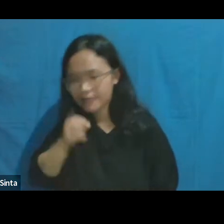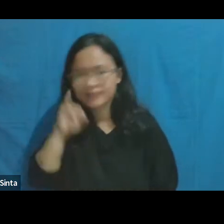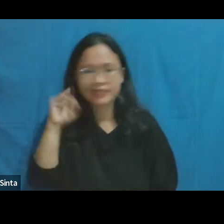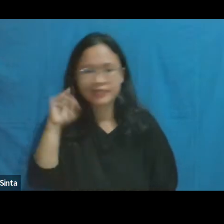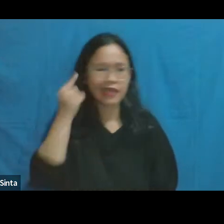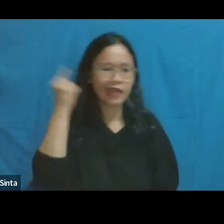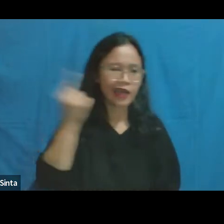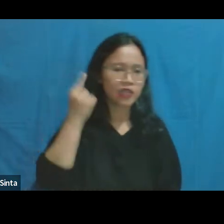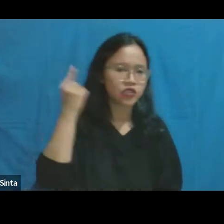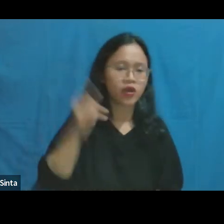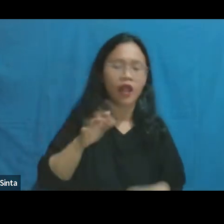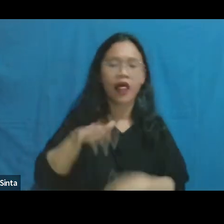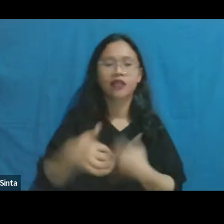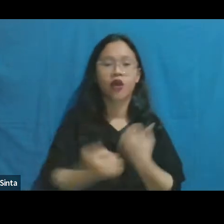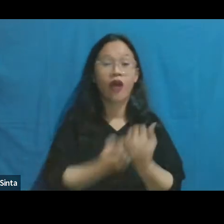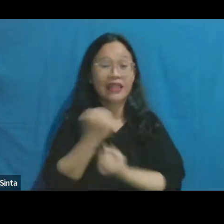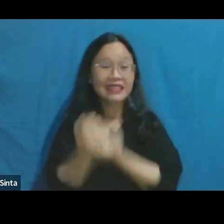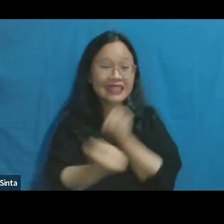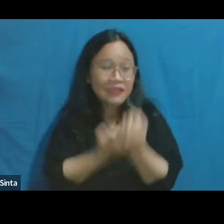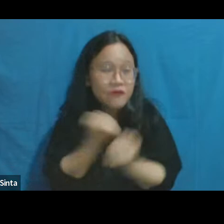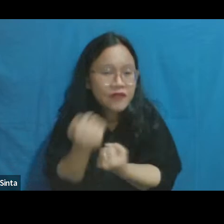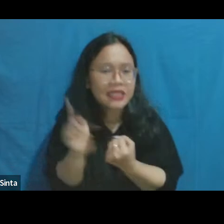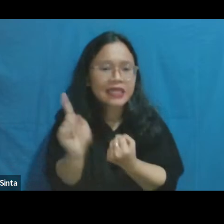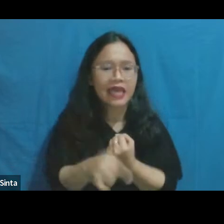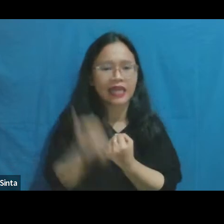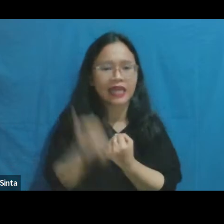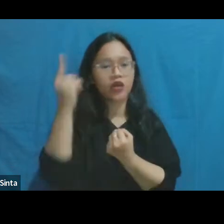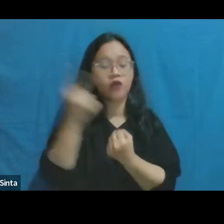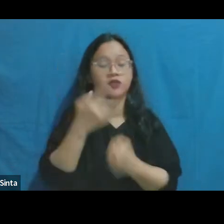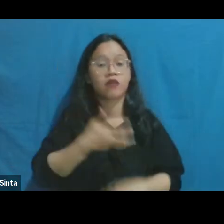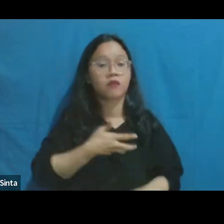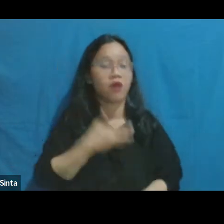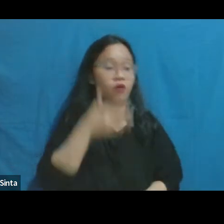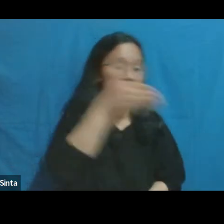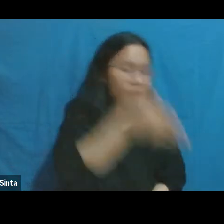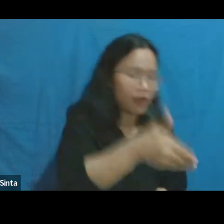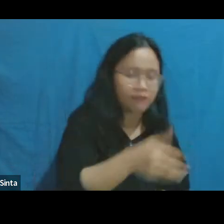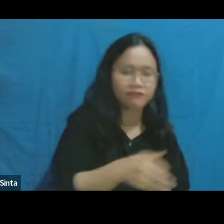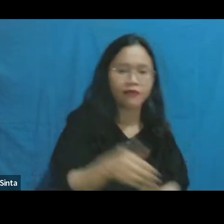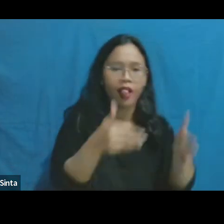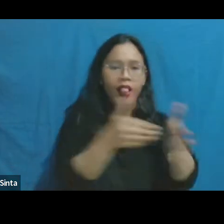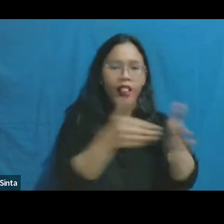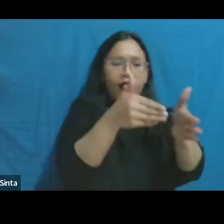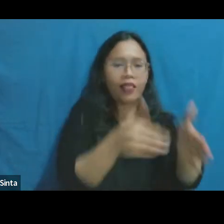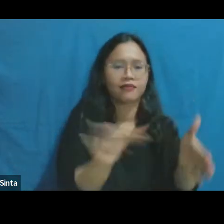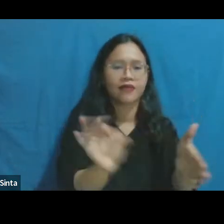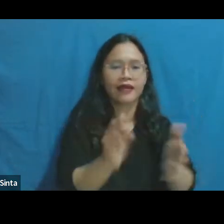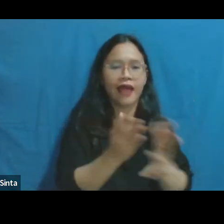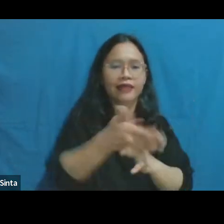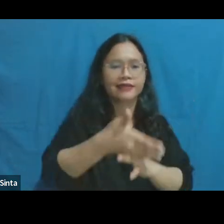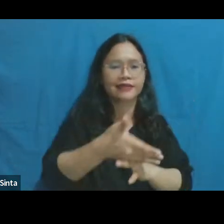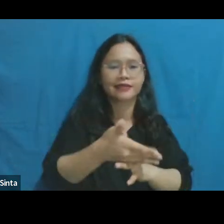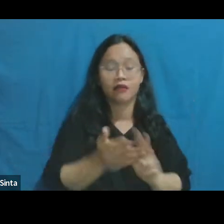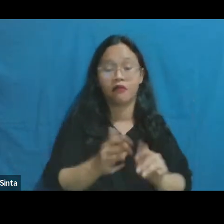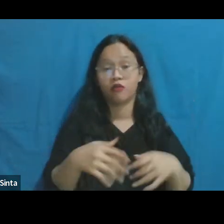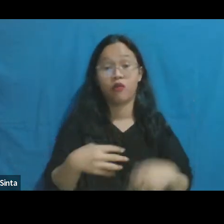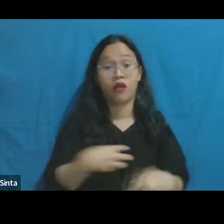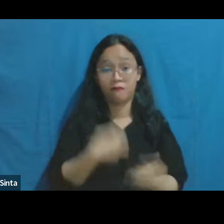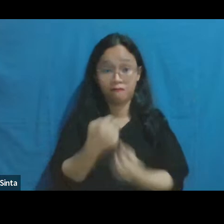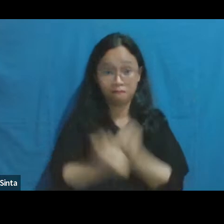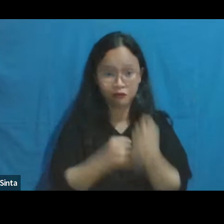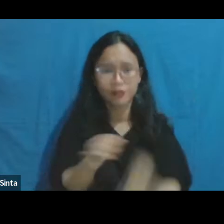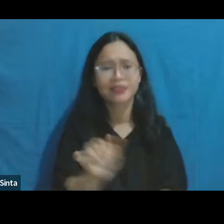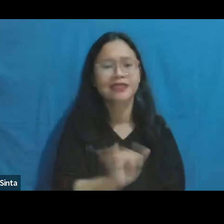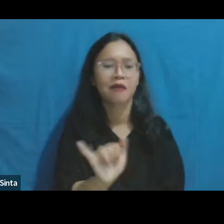So access also the contributing factors why we don't have adequate